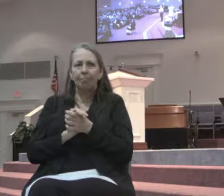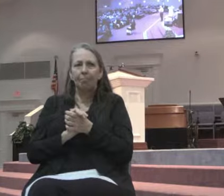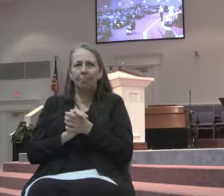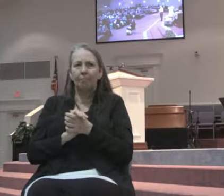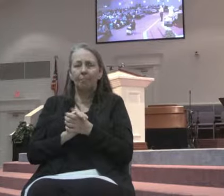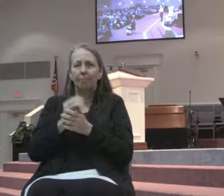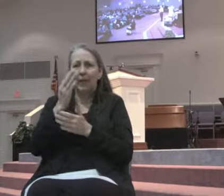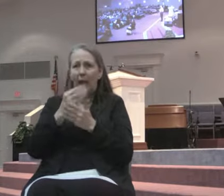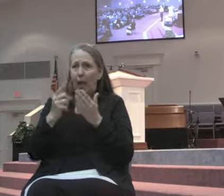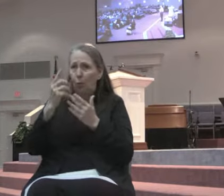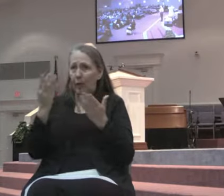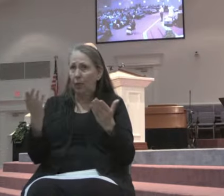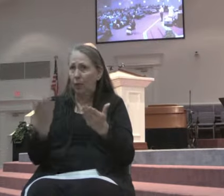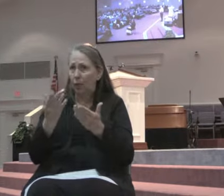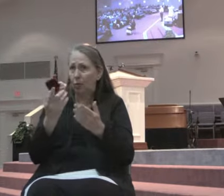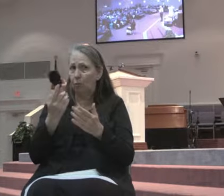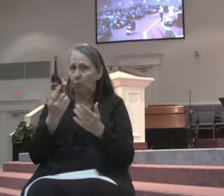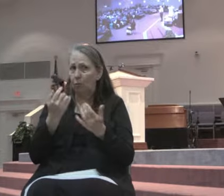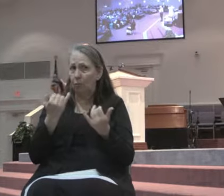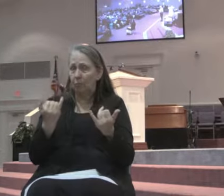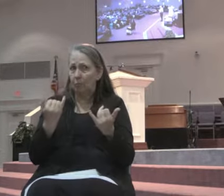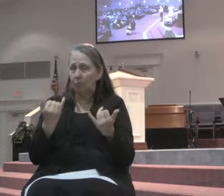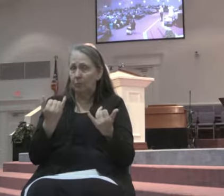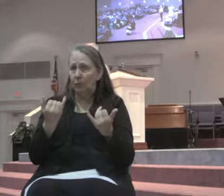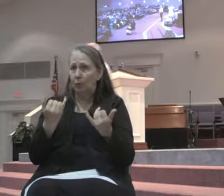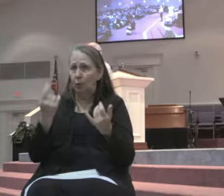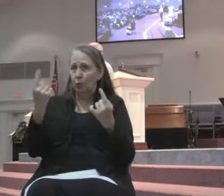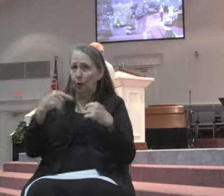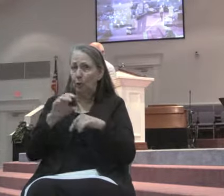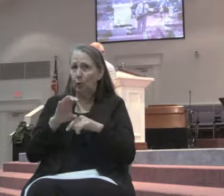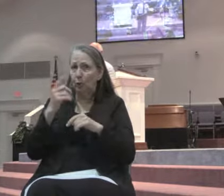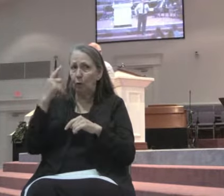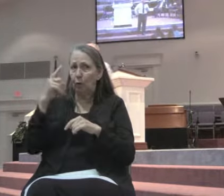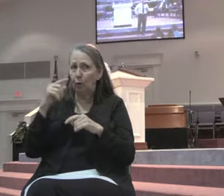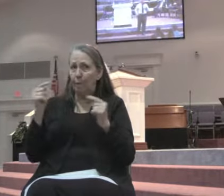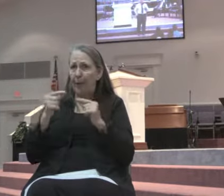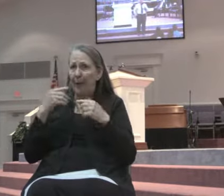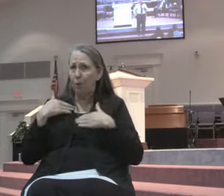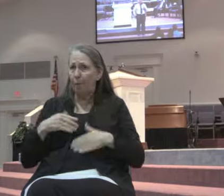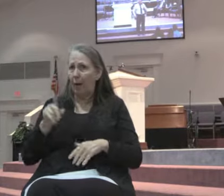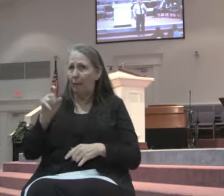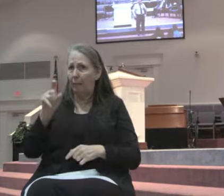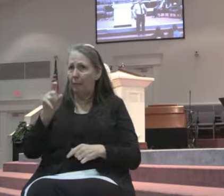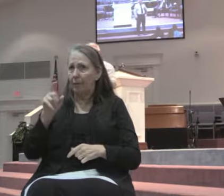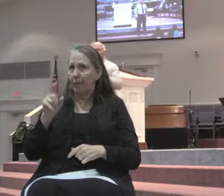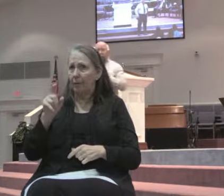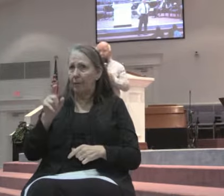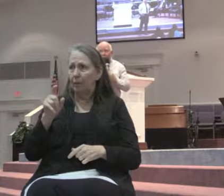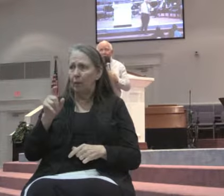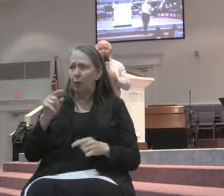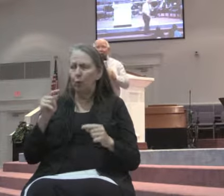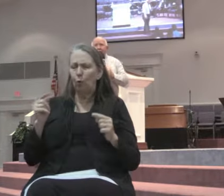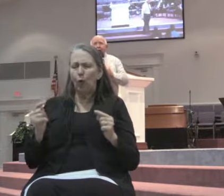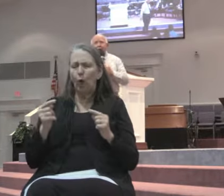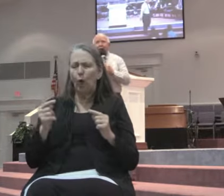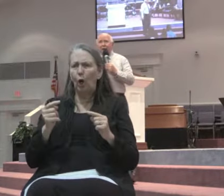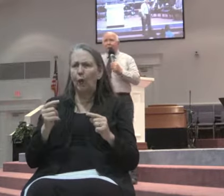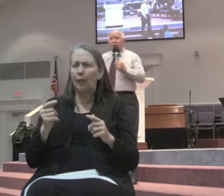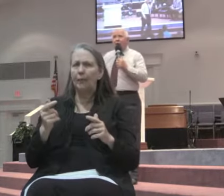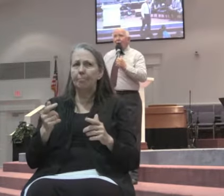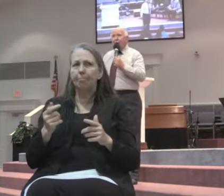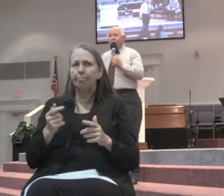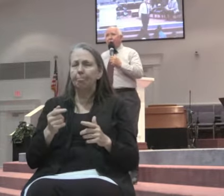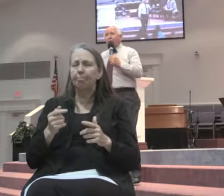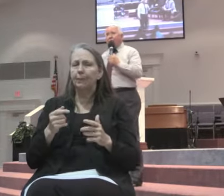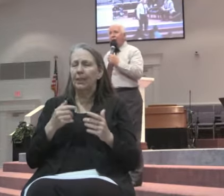Is there anybody in this house right now that you came to church tonight with pain in your body and you were hurting and